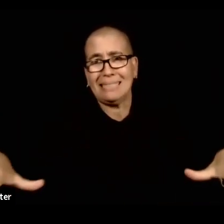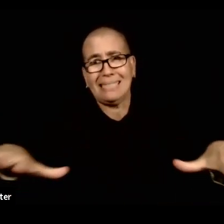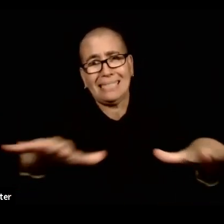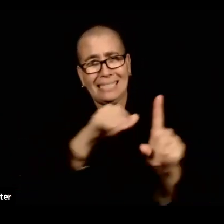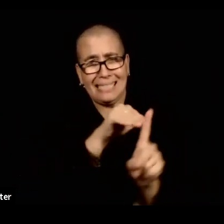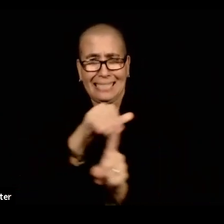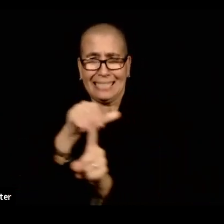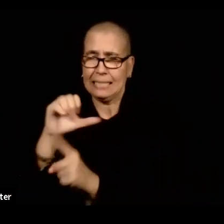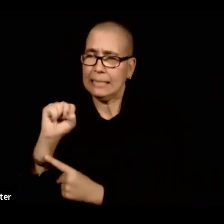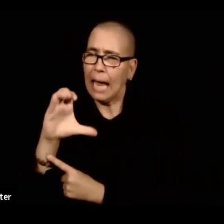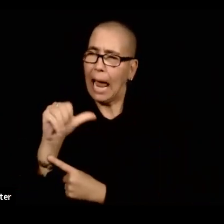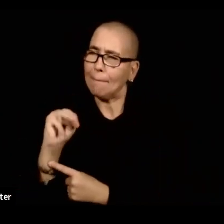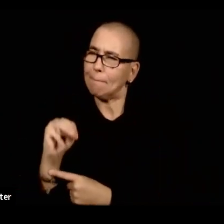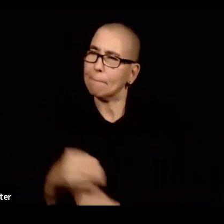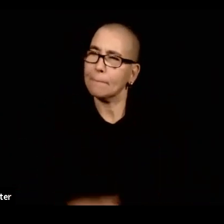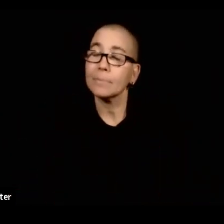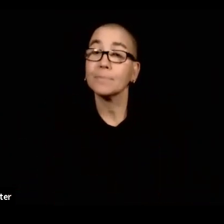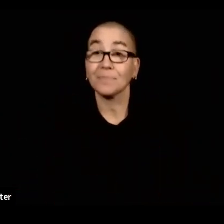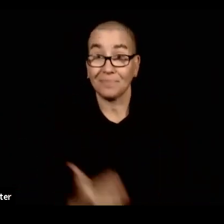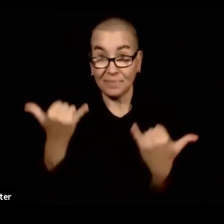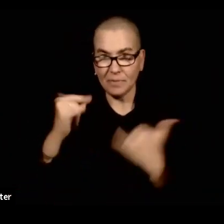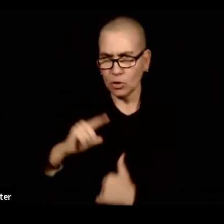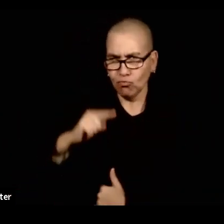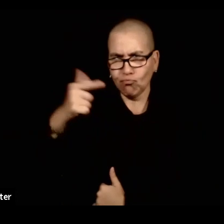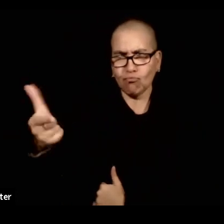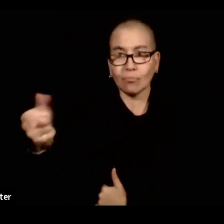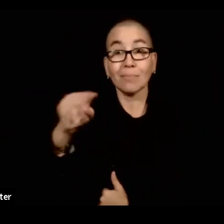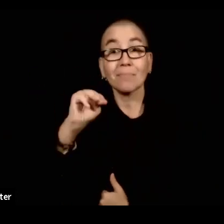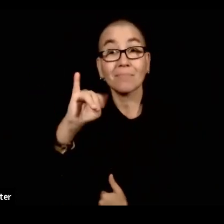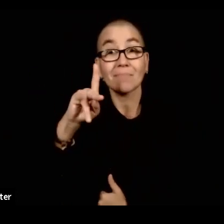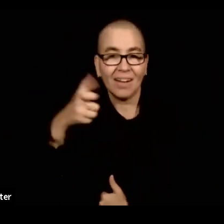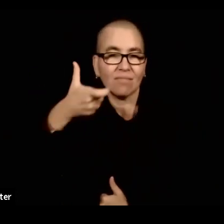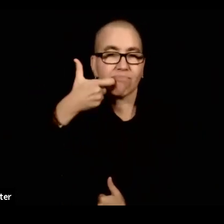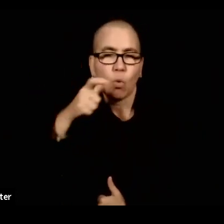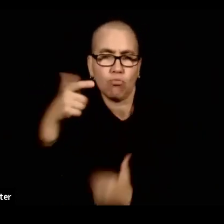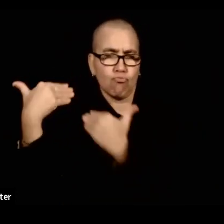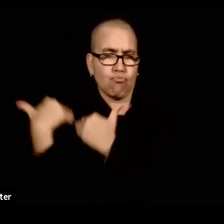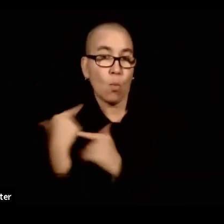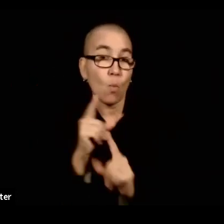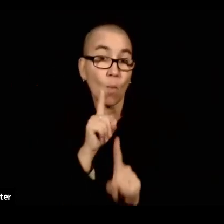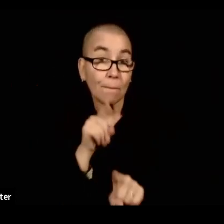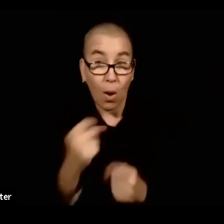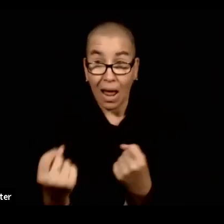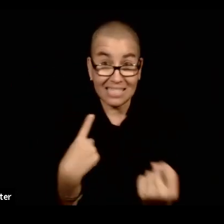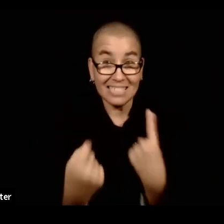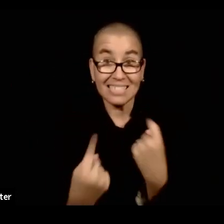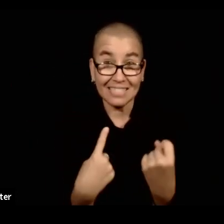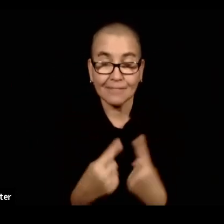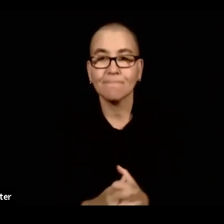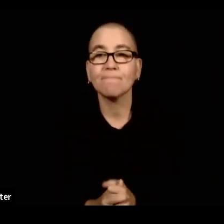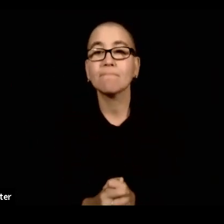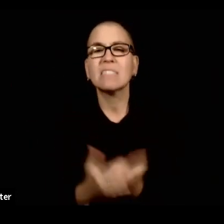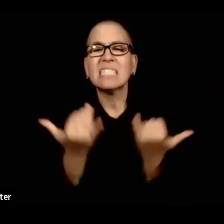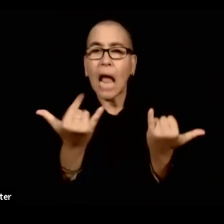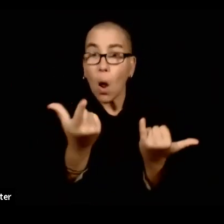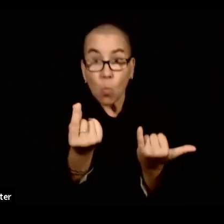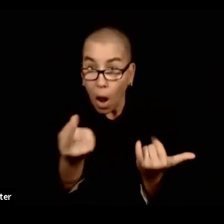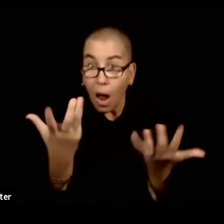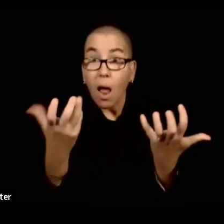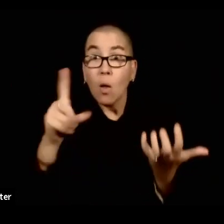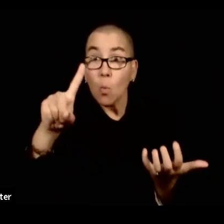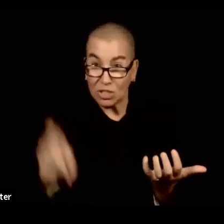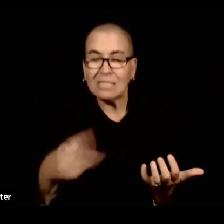Okay, so as a reminder, to ask a question, you will need to press star 1 on your telephone. To withdraw your question, press